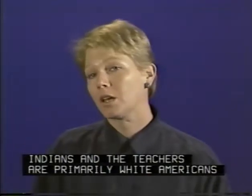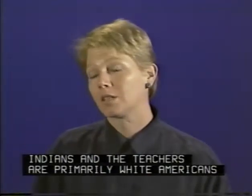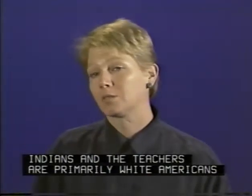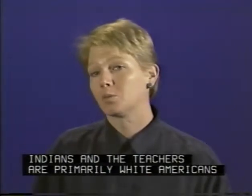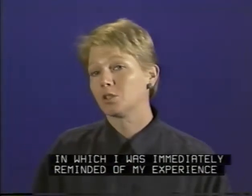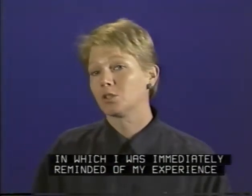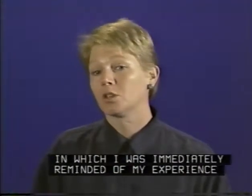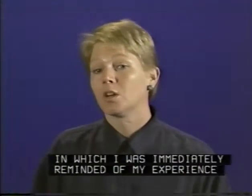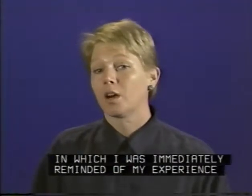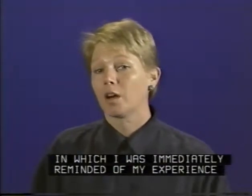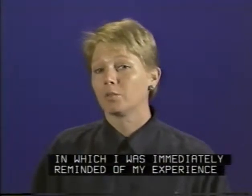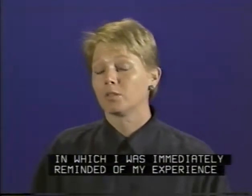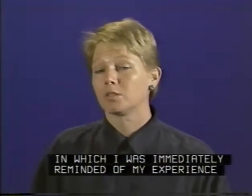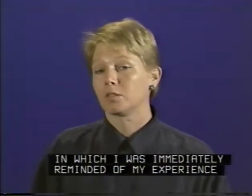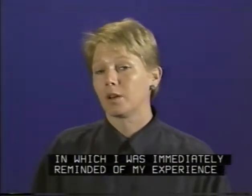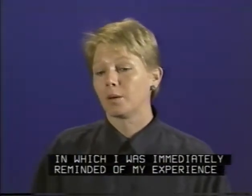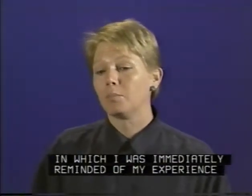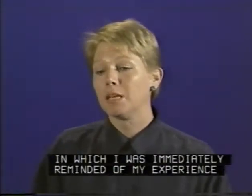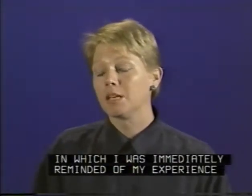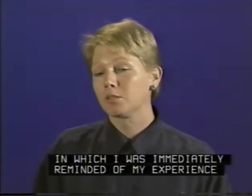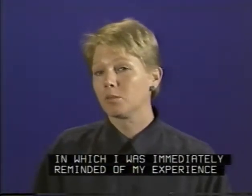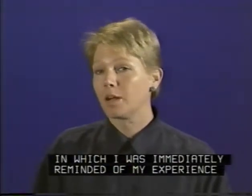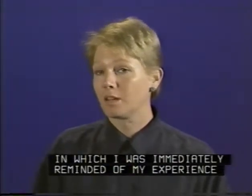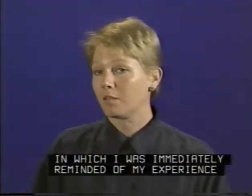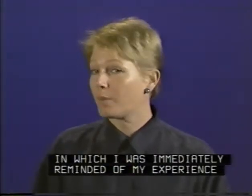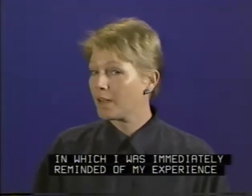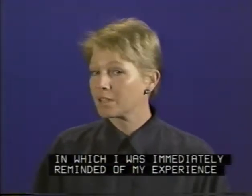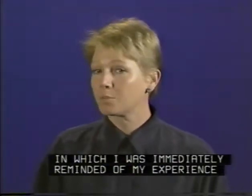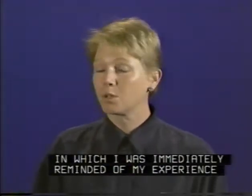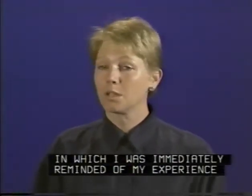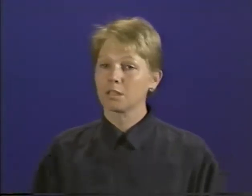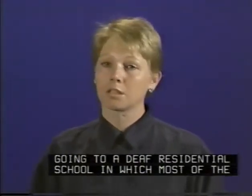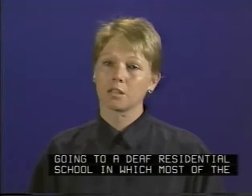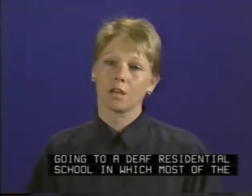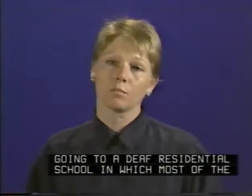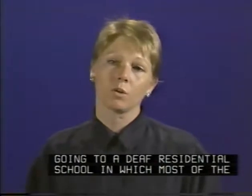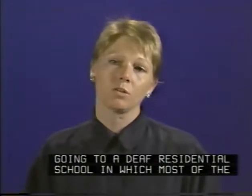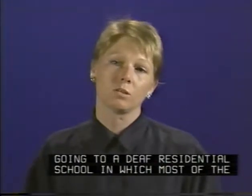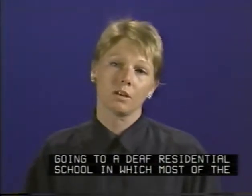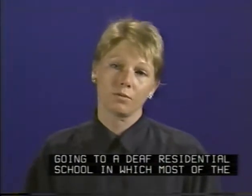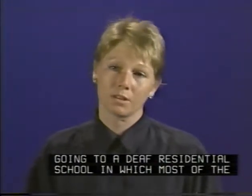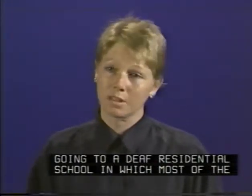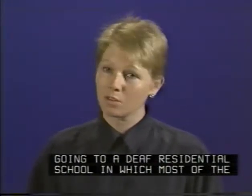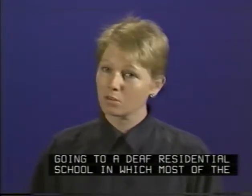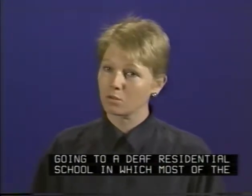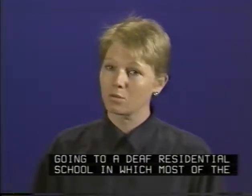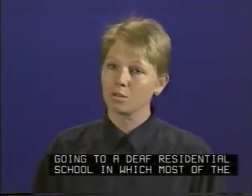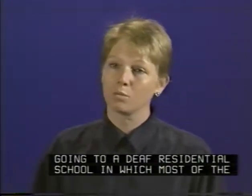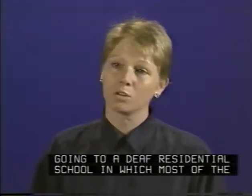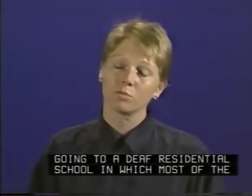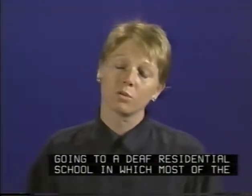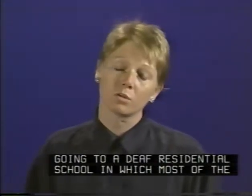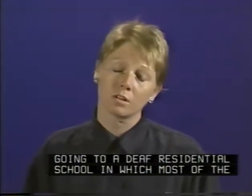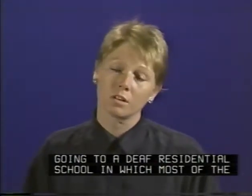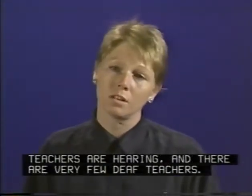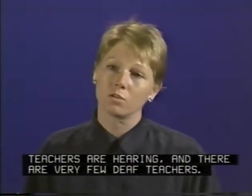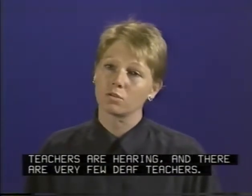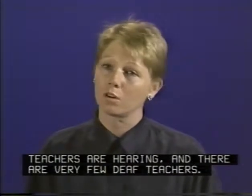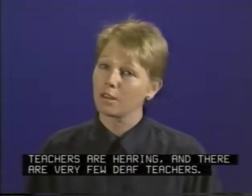Americans, which I was immediately reminded of my experience going to a deaf residential school, in which most of the teachers are